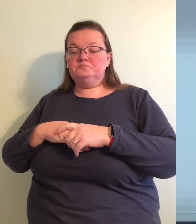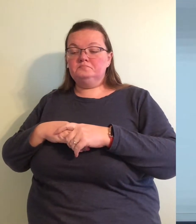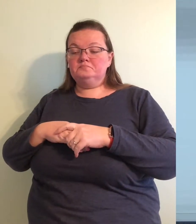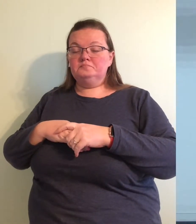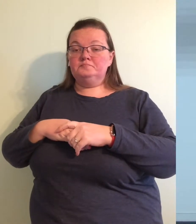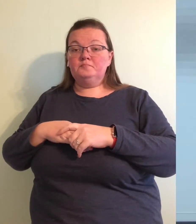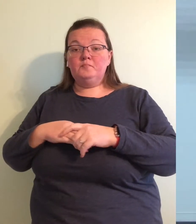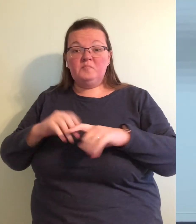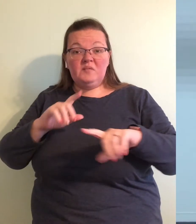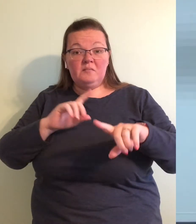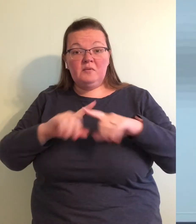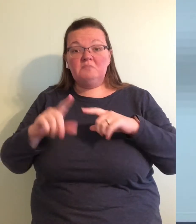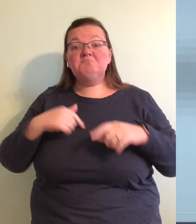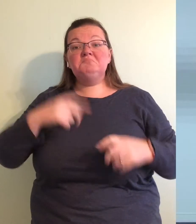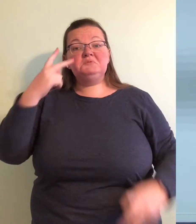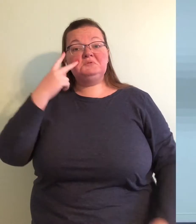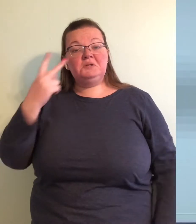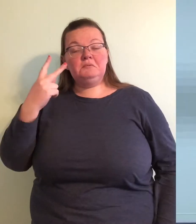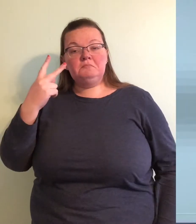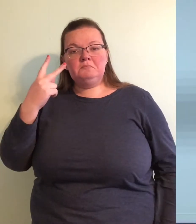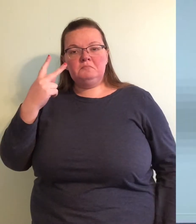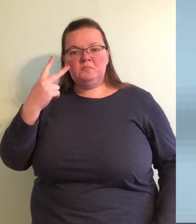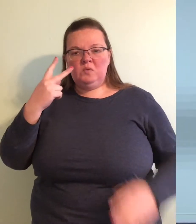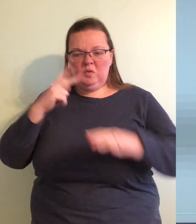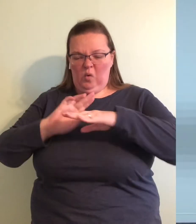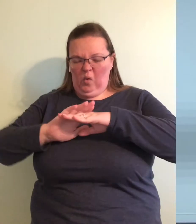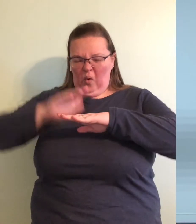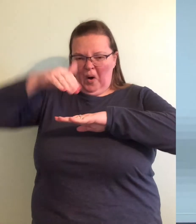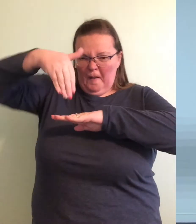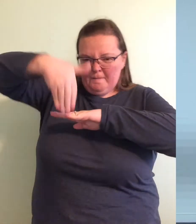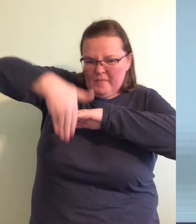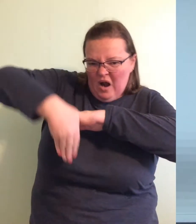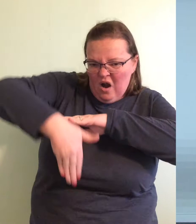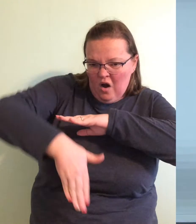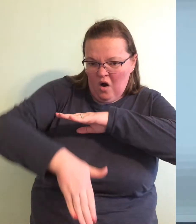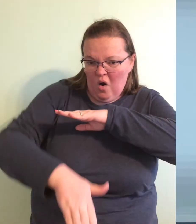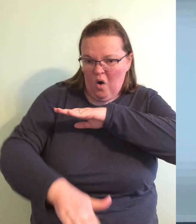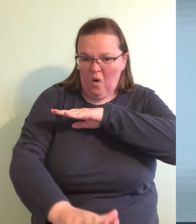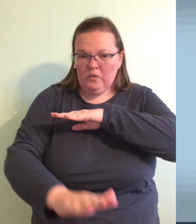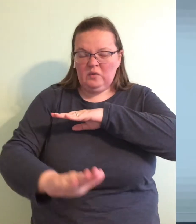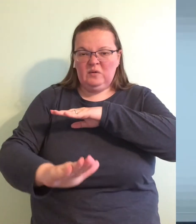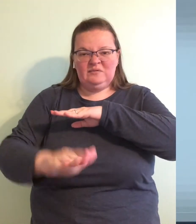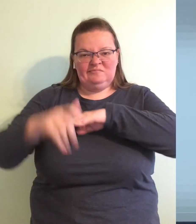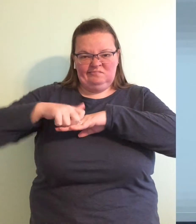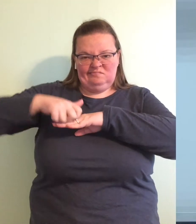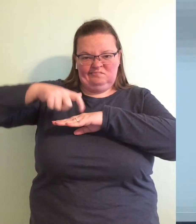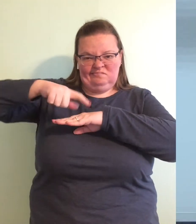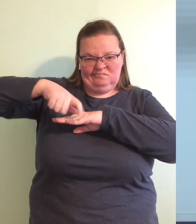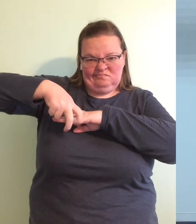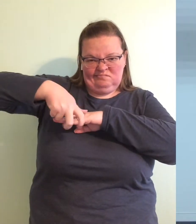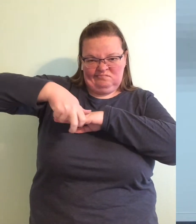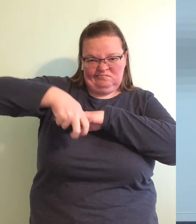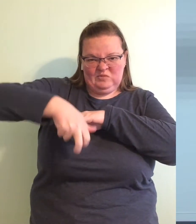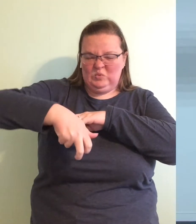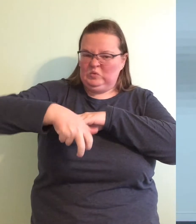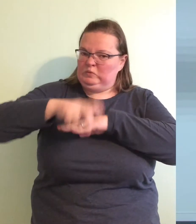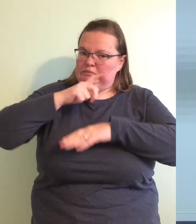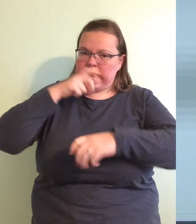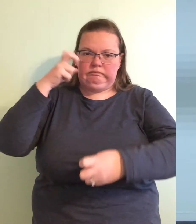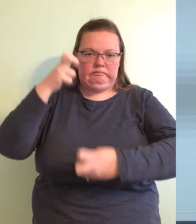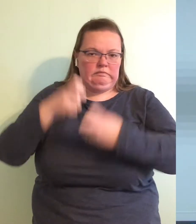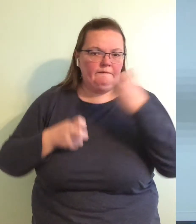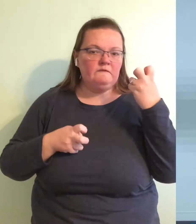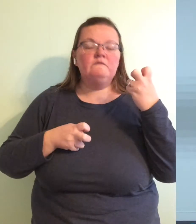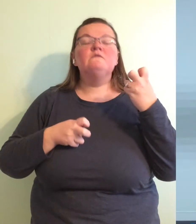it. But the little valley down which it came was much steeper and rockier than the one that he had just left, and much overgrown